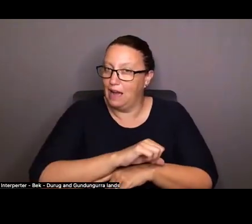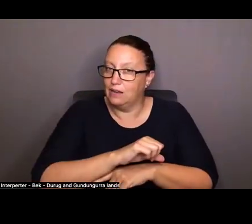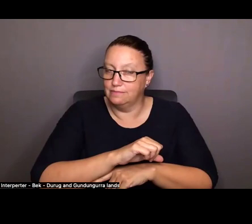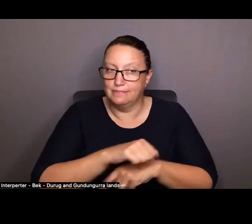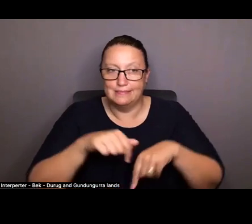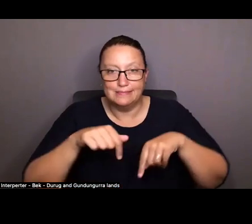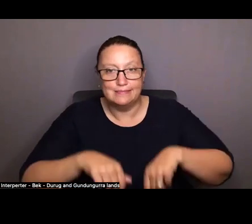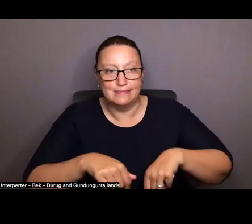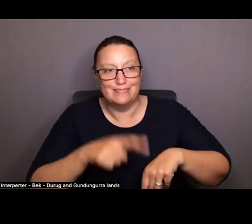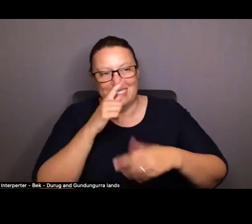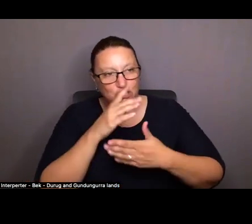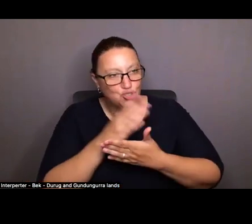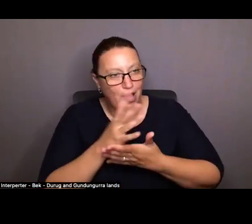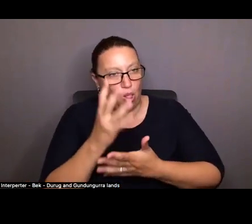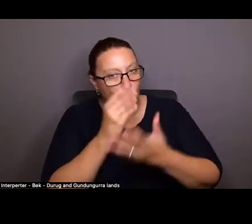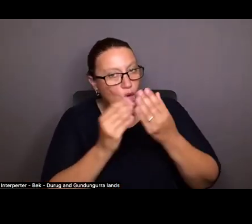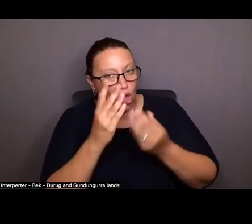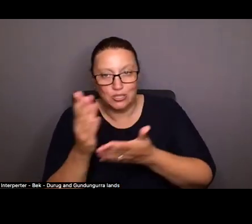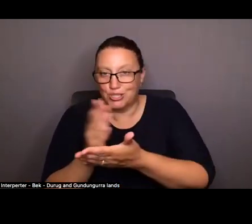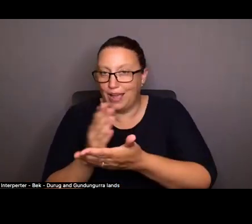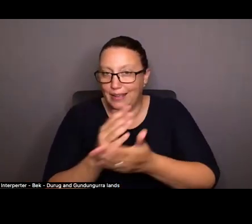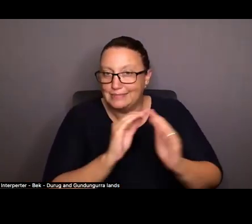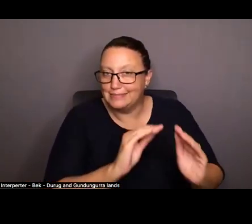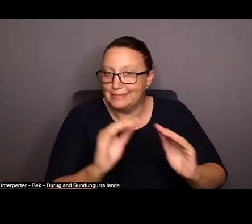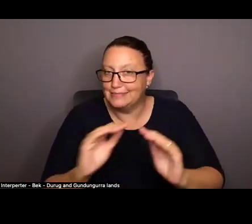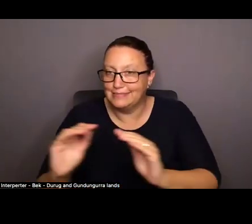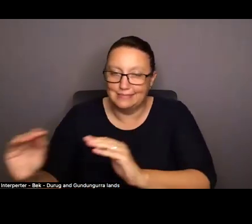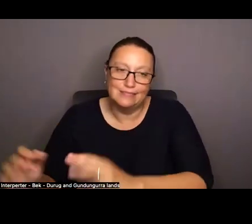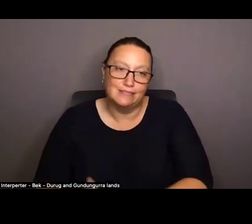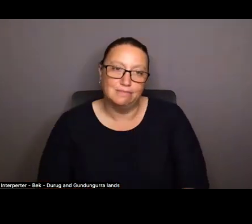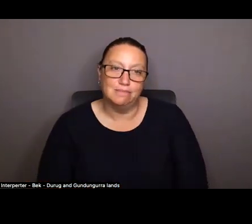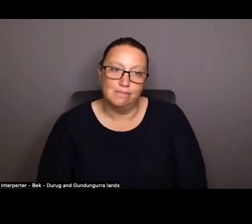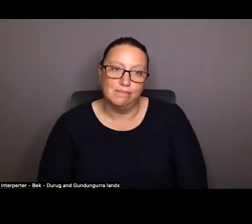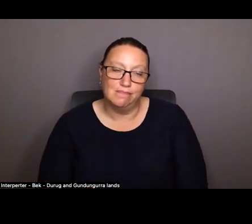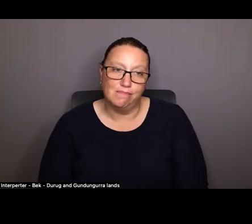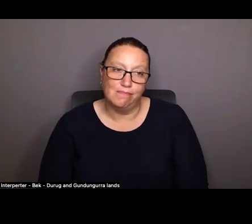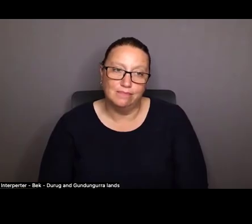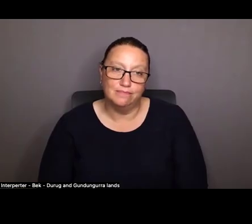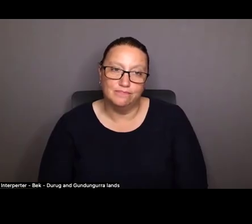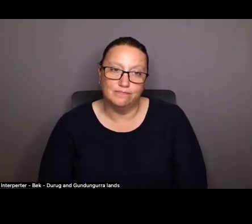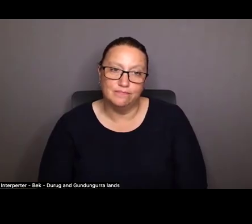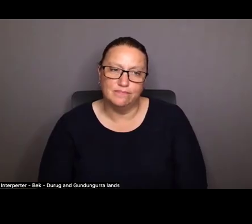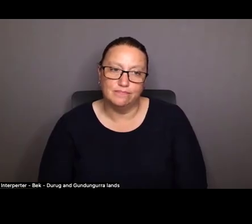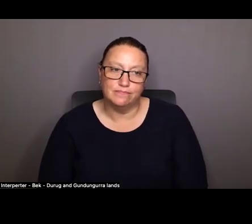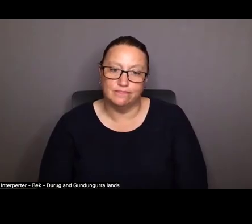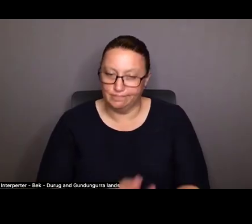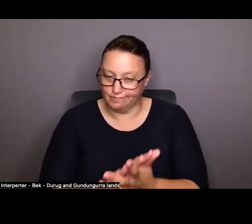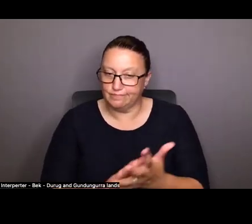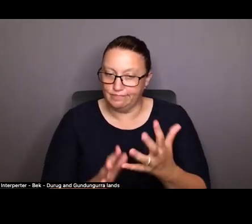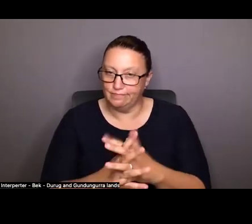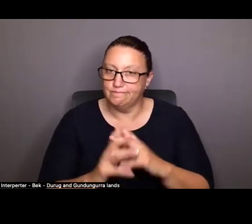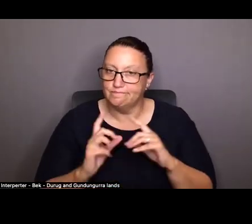learnings that they had learned when they undertook the residency overseas, and they came